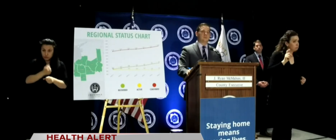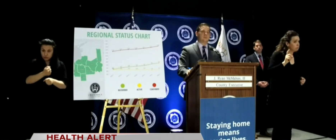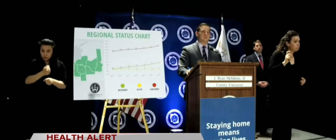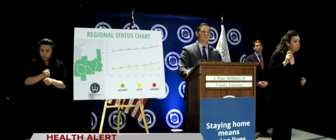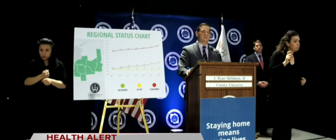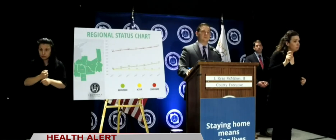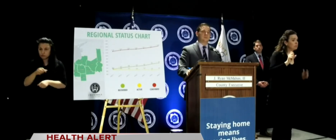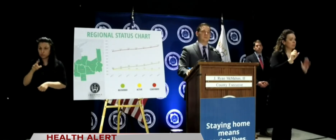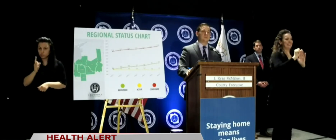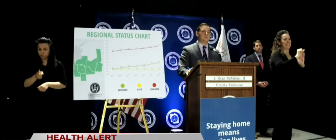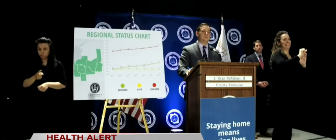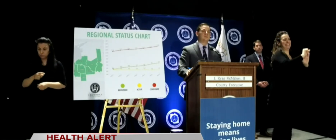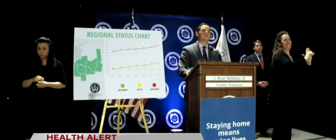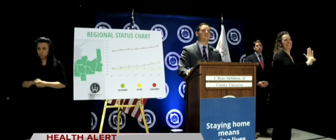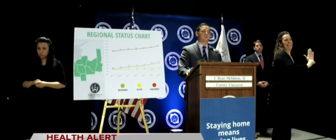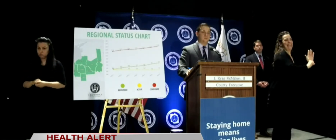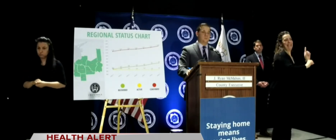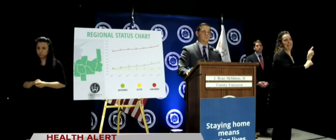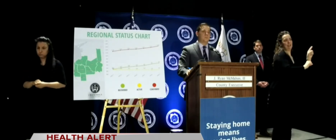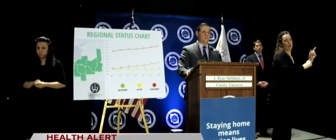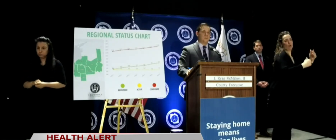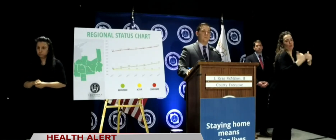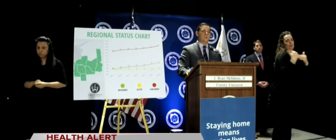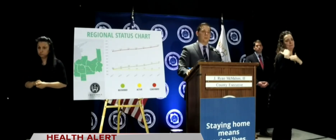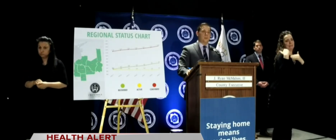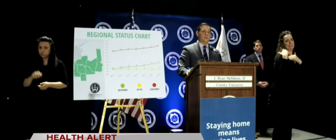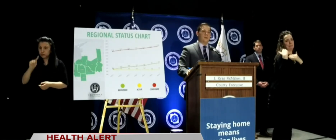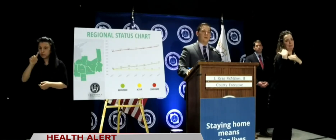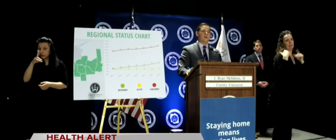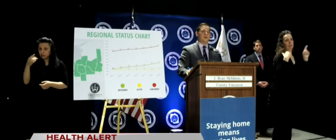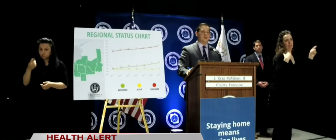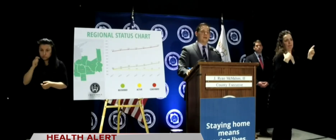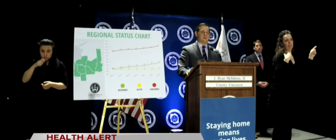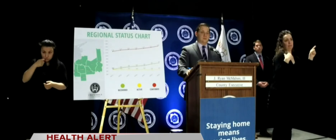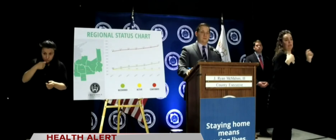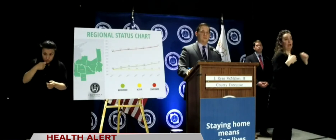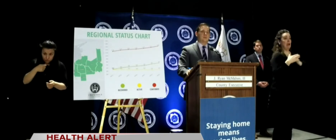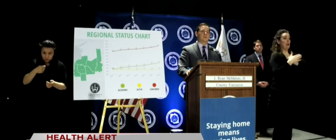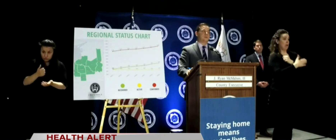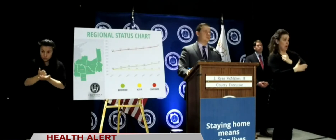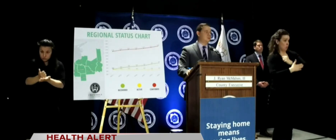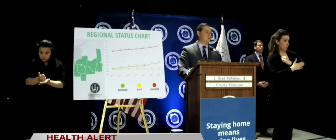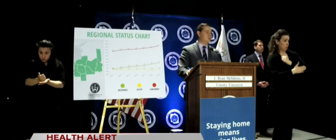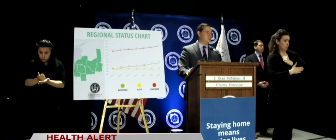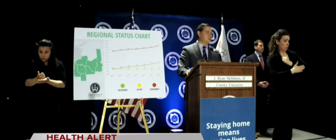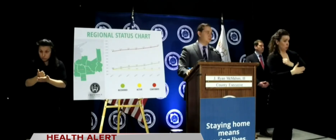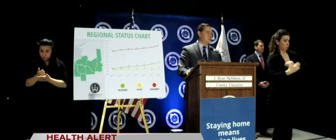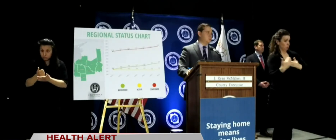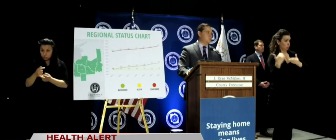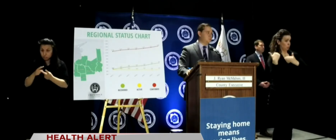county is doing assisted living and senior independent living. Yes. Ryan, can I just follow up on that? I mean,